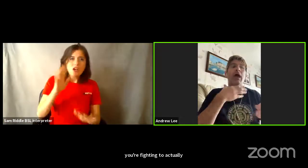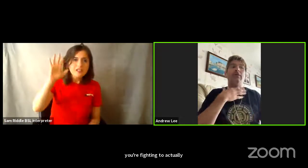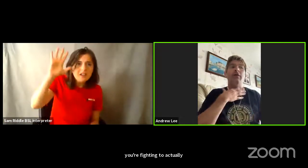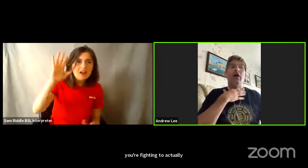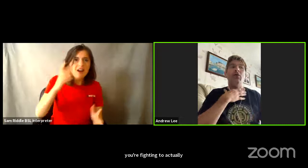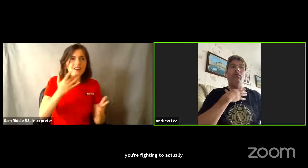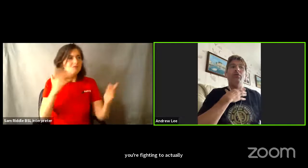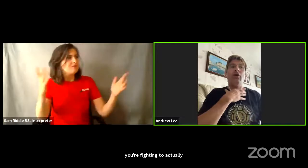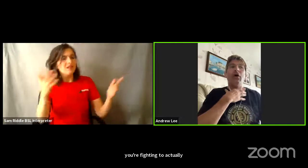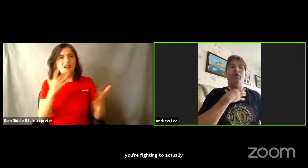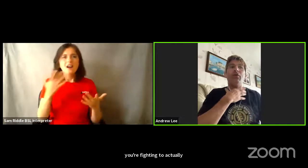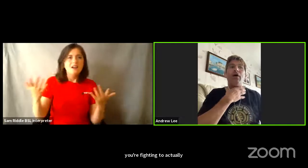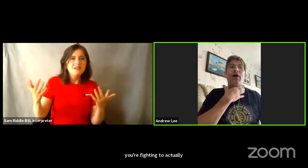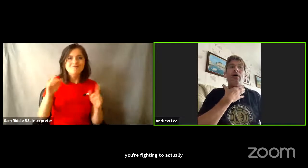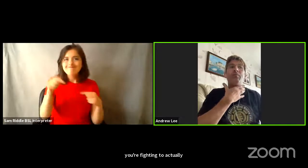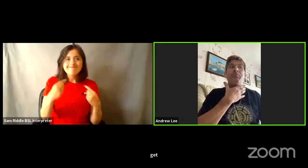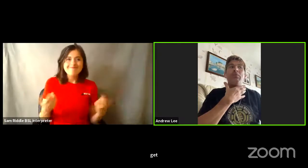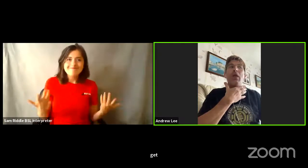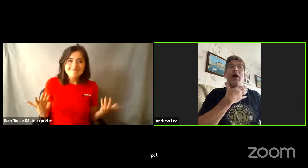And so